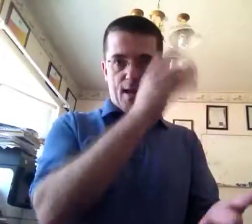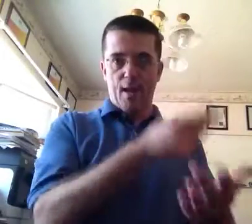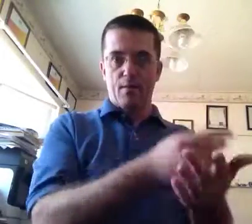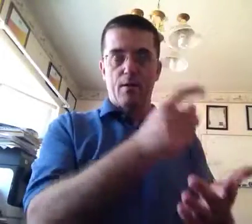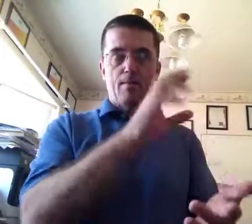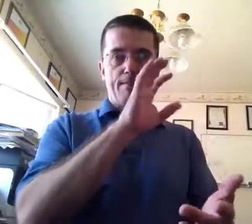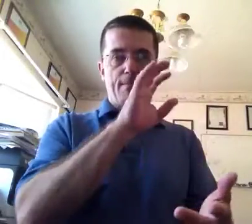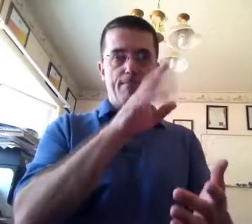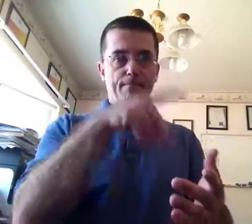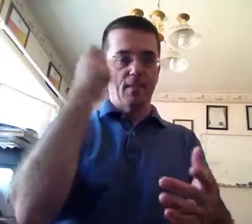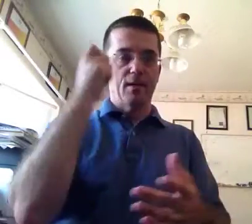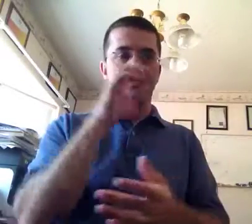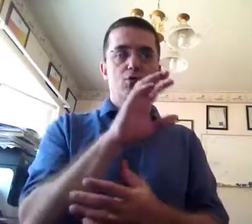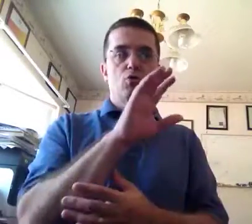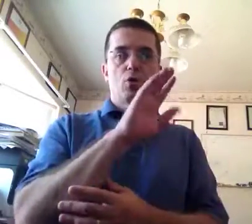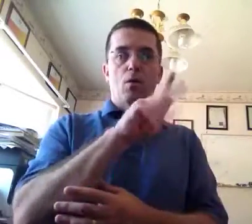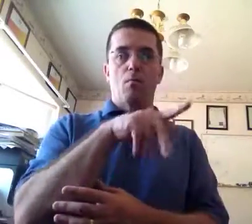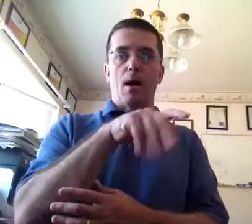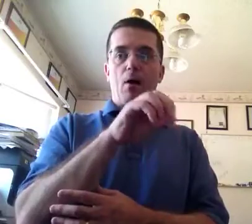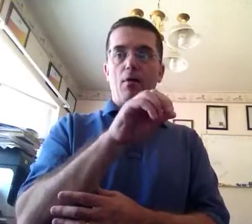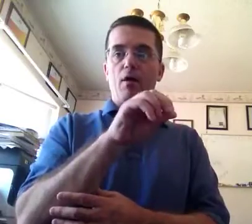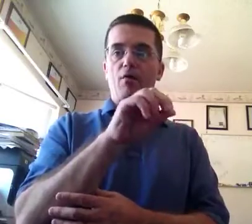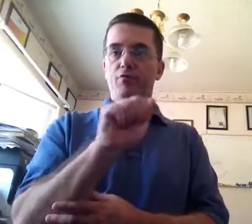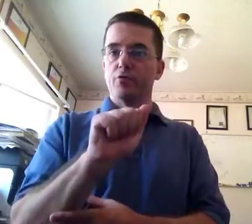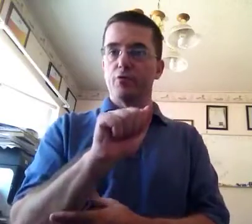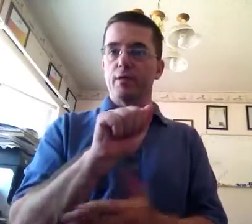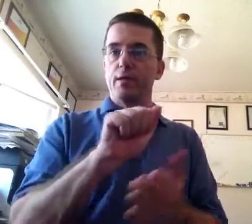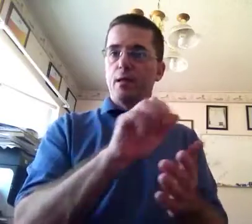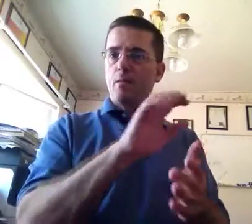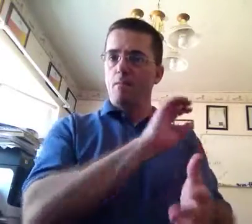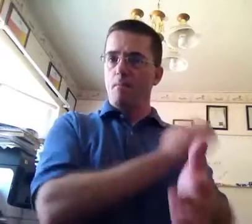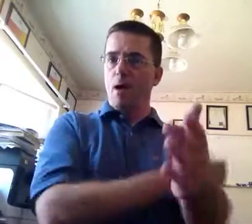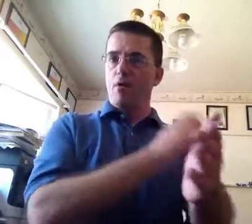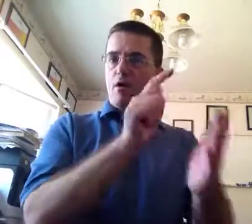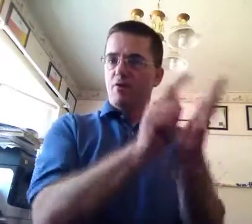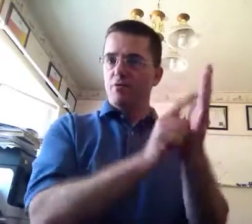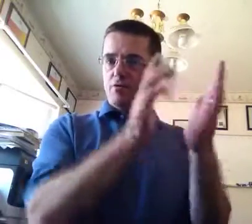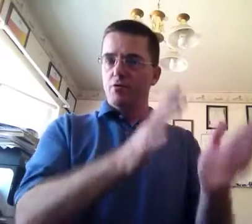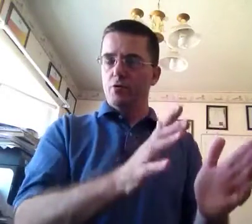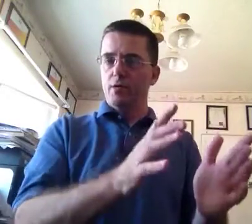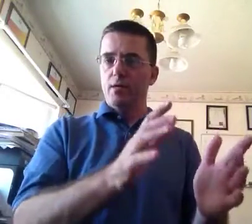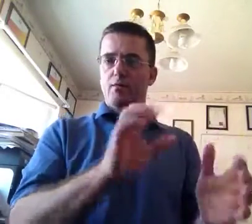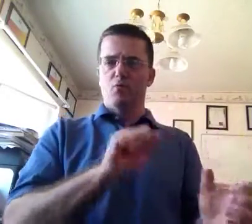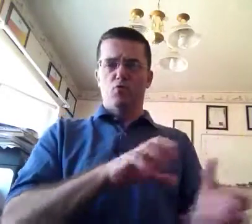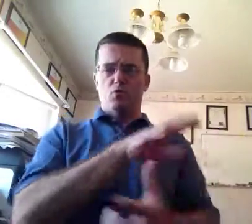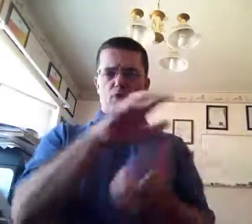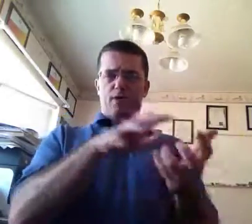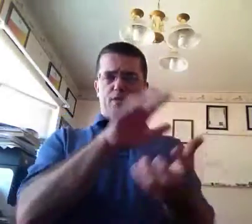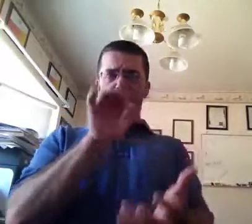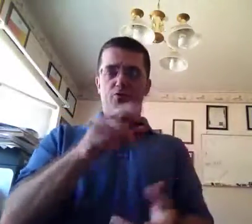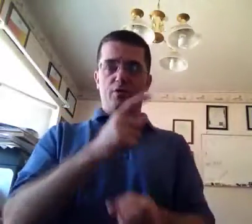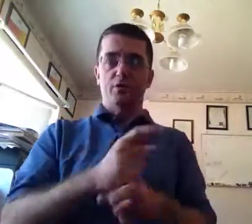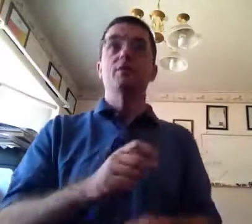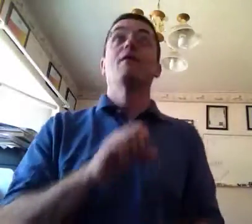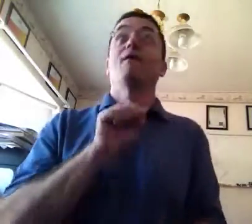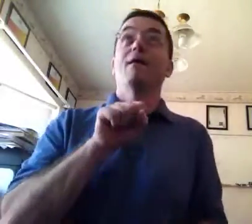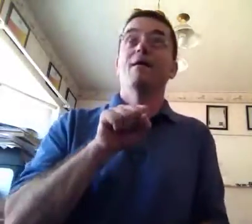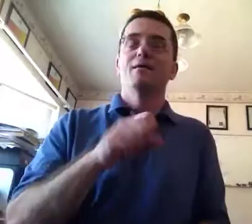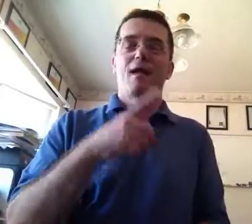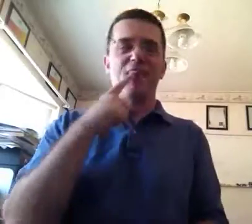Yeah, that's weird, but it'd be confusing, wouldn't it? But yeah. But anyway, I think that's messy. I